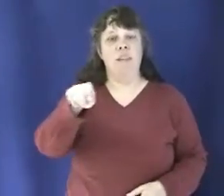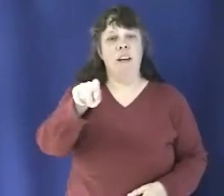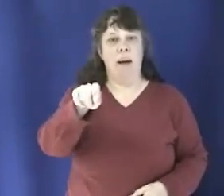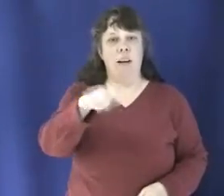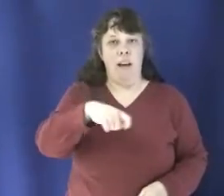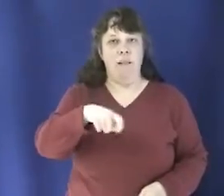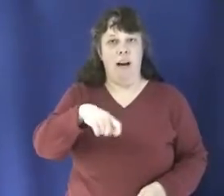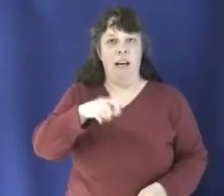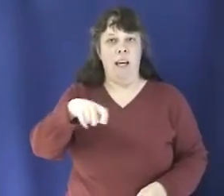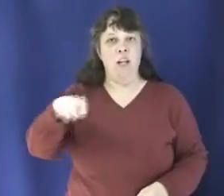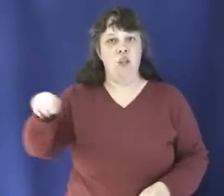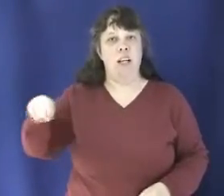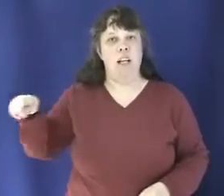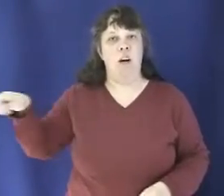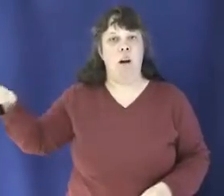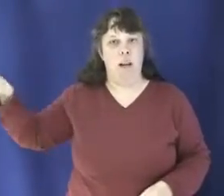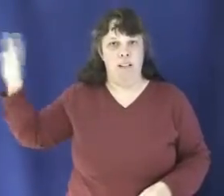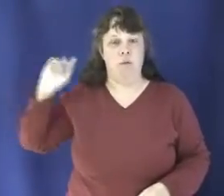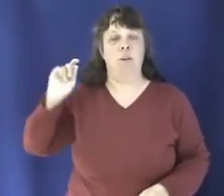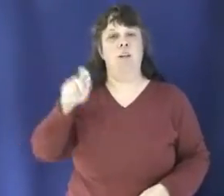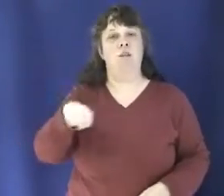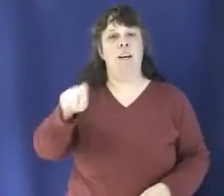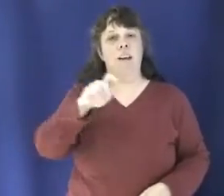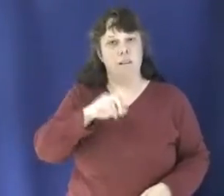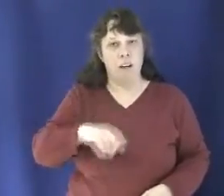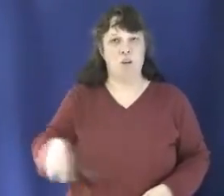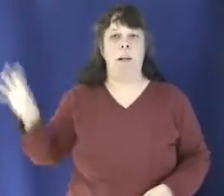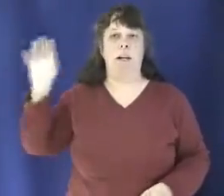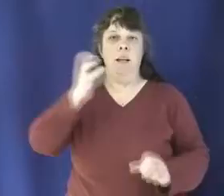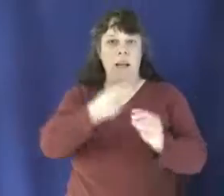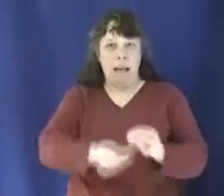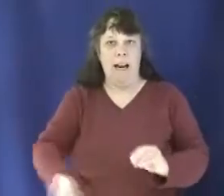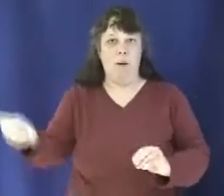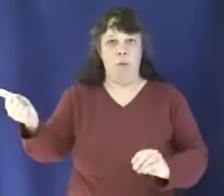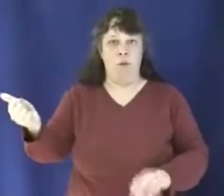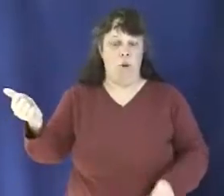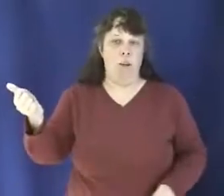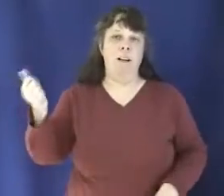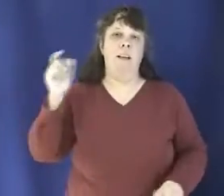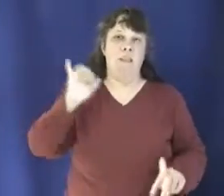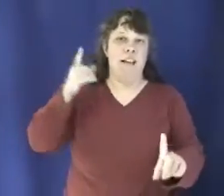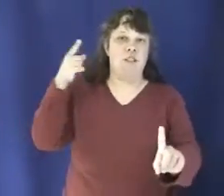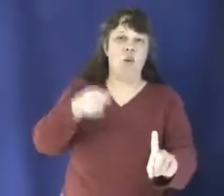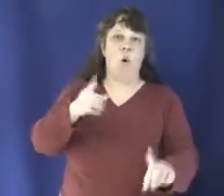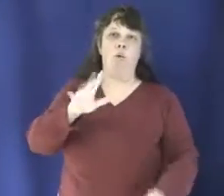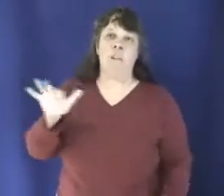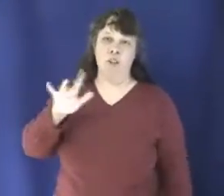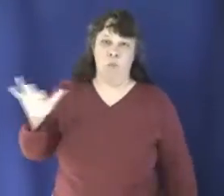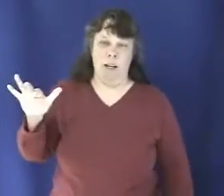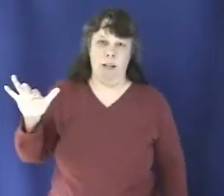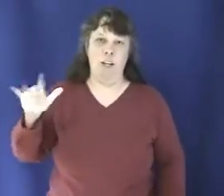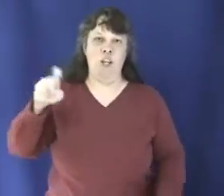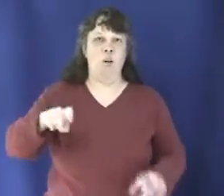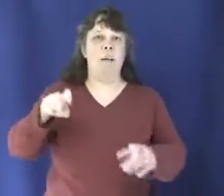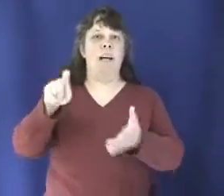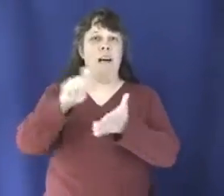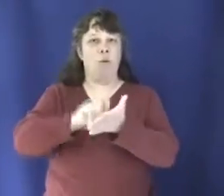think about F-I-N-G-E-R, etc. You think finger spelling, and out comes the word. That's the goal with finger spelling. It should be like